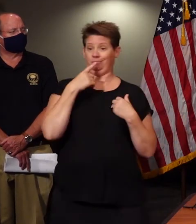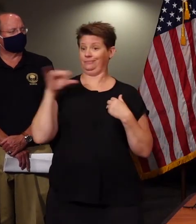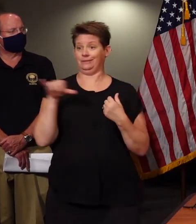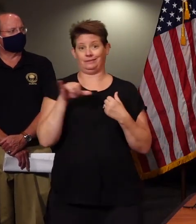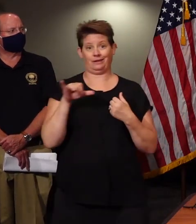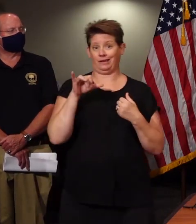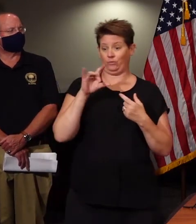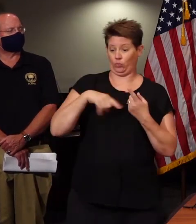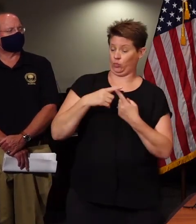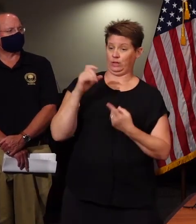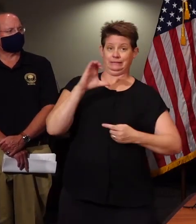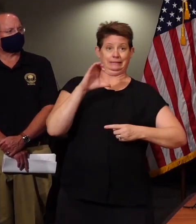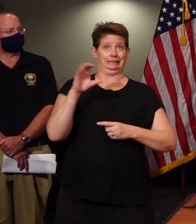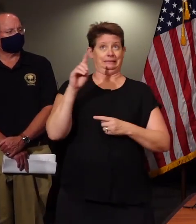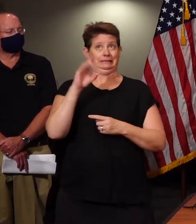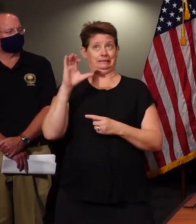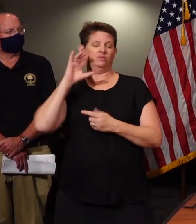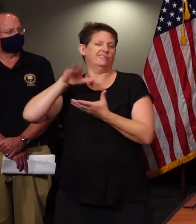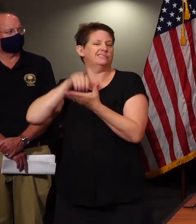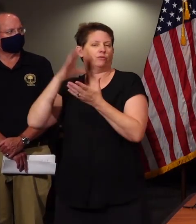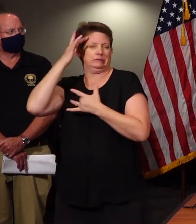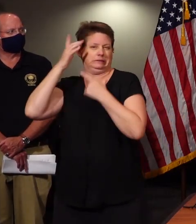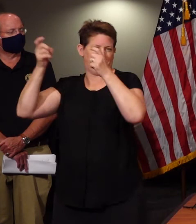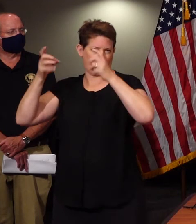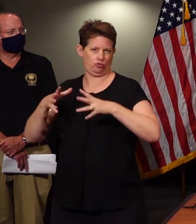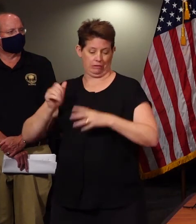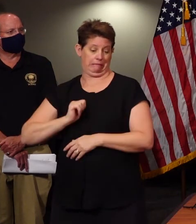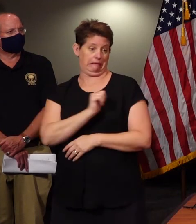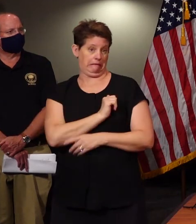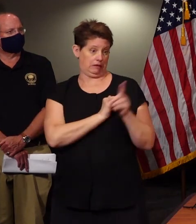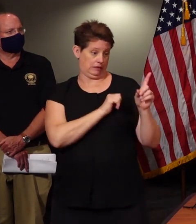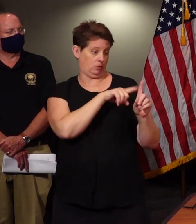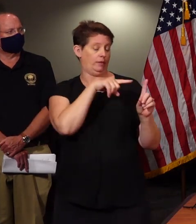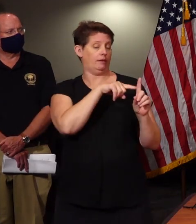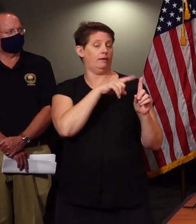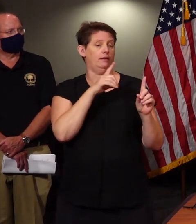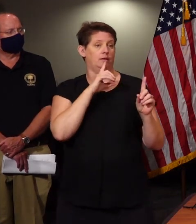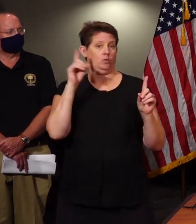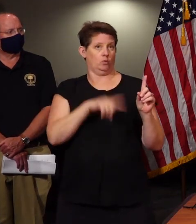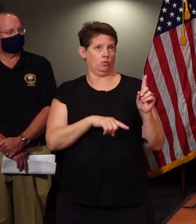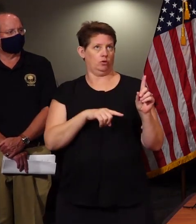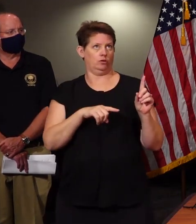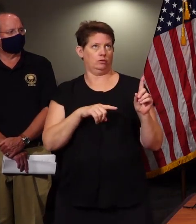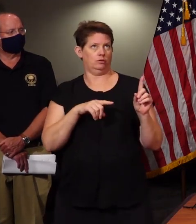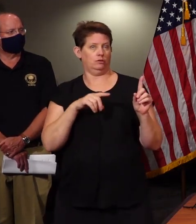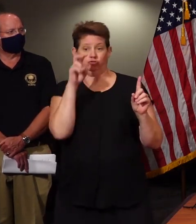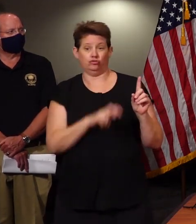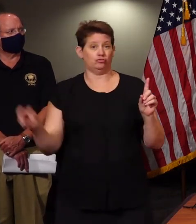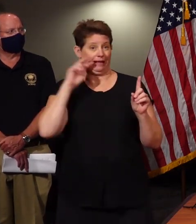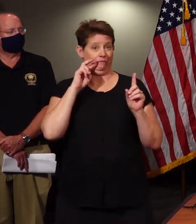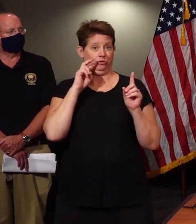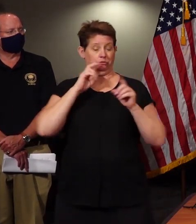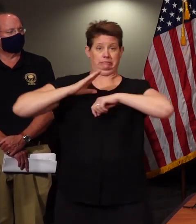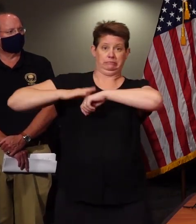the CDC, the Center for Disease Control in Atlanta, issued a domestic travel